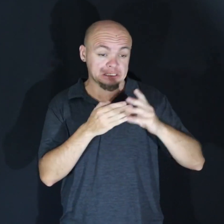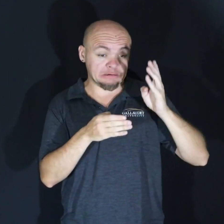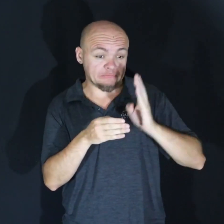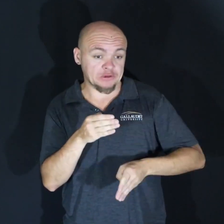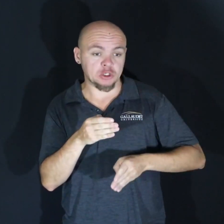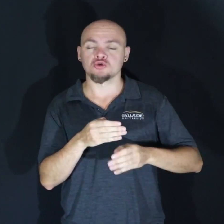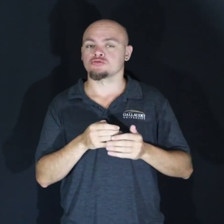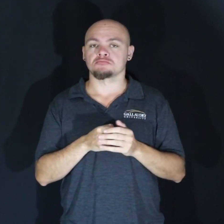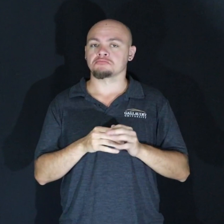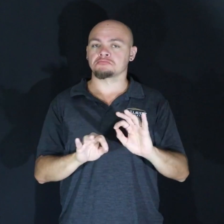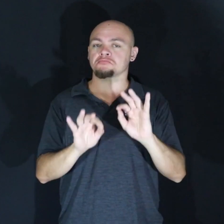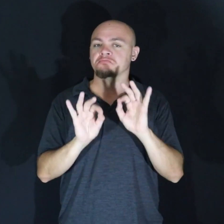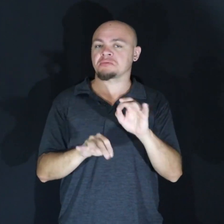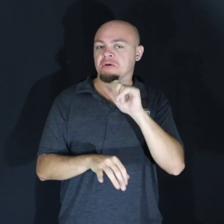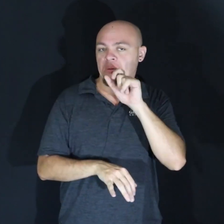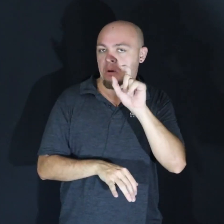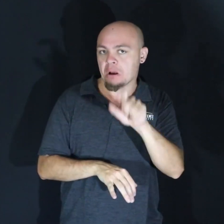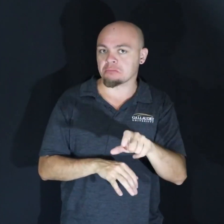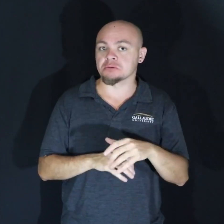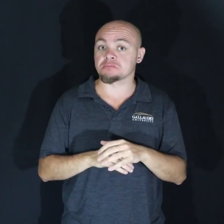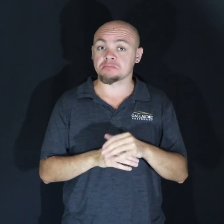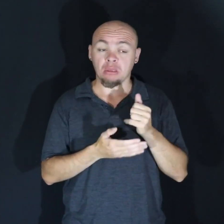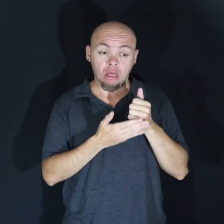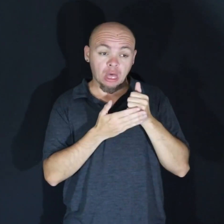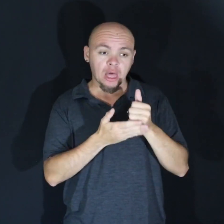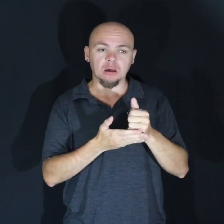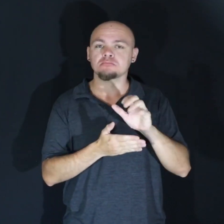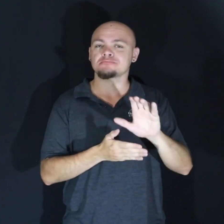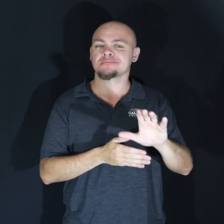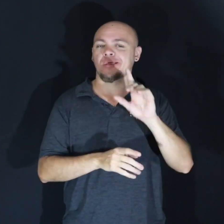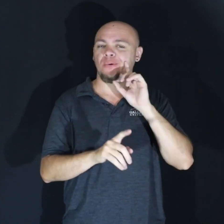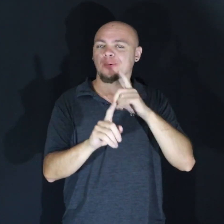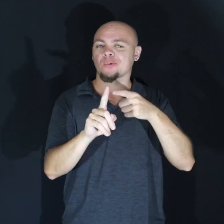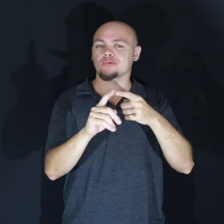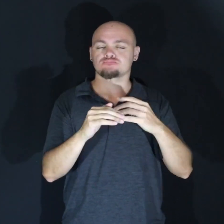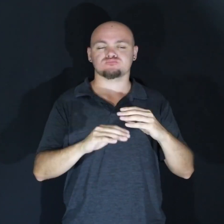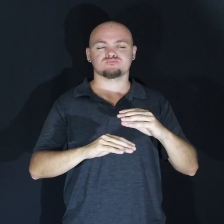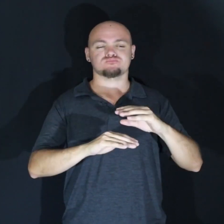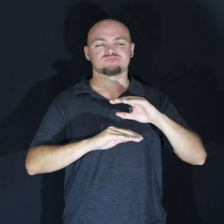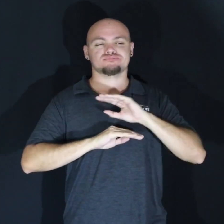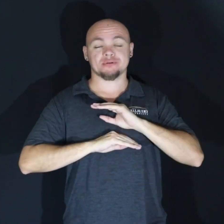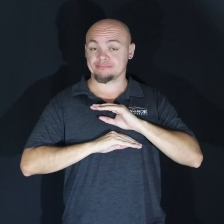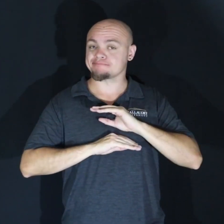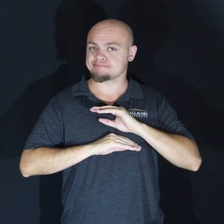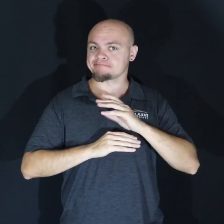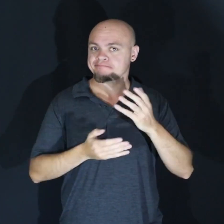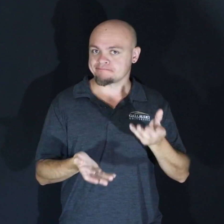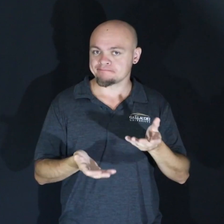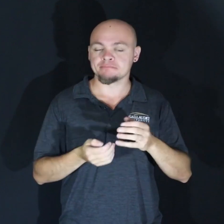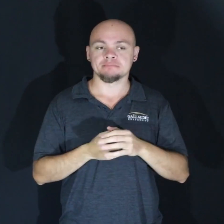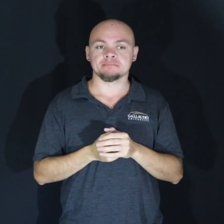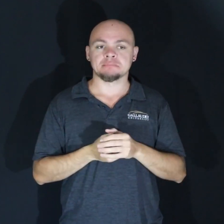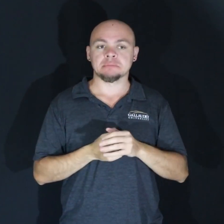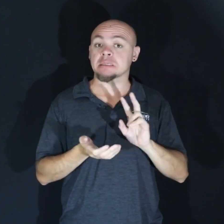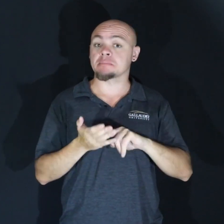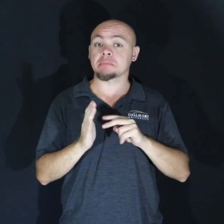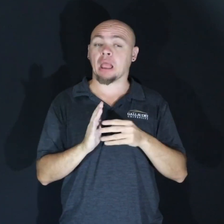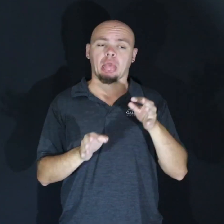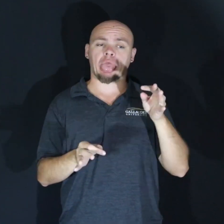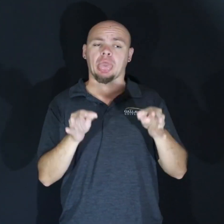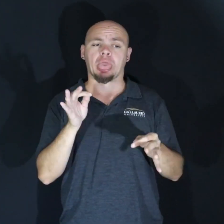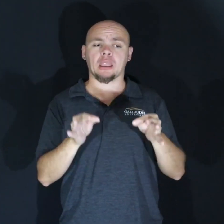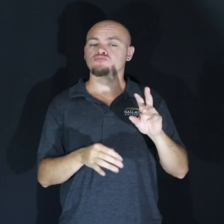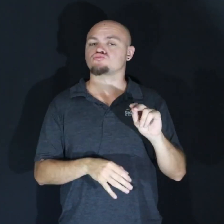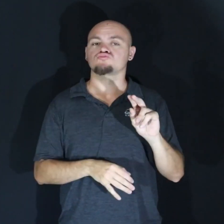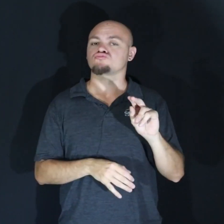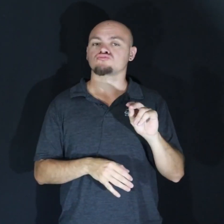doesn't have to be perfect. I'll help them get to where they want to get to. As such, there's no feeling of judgment